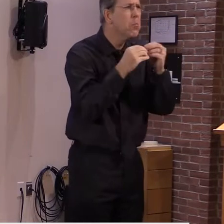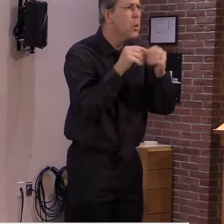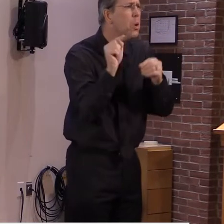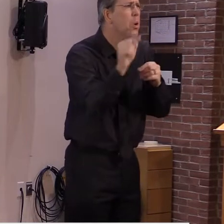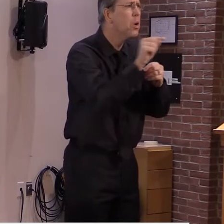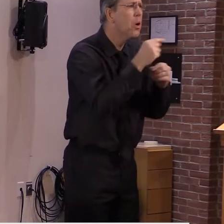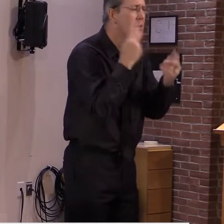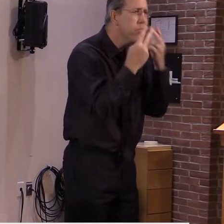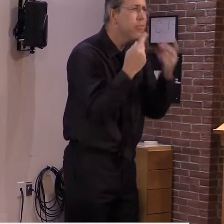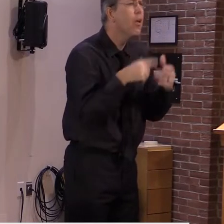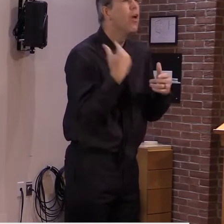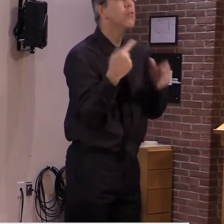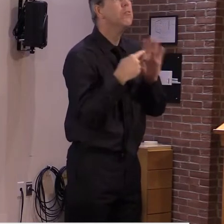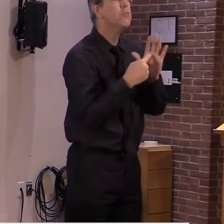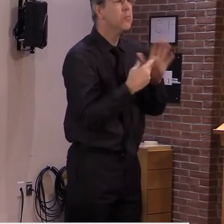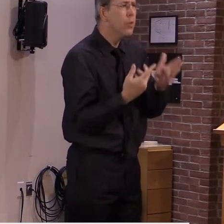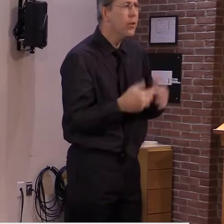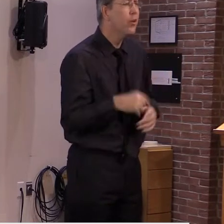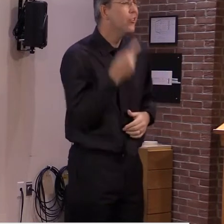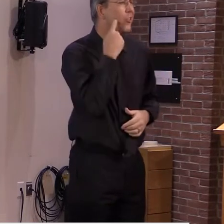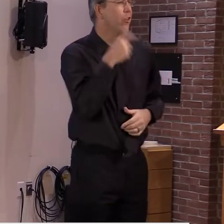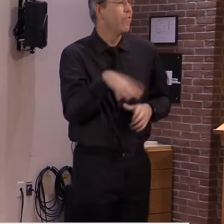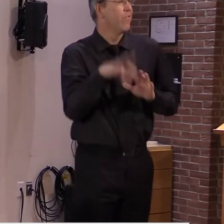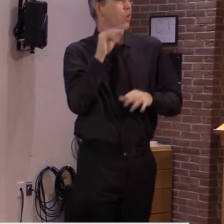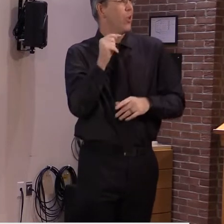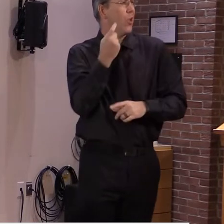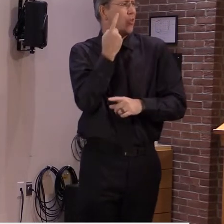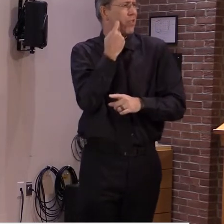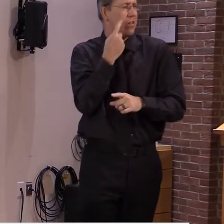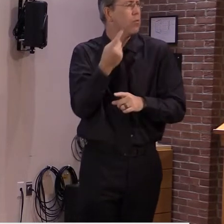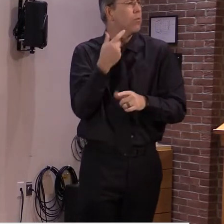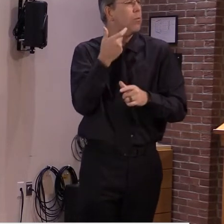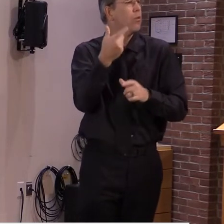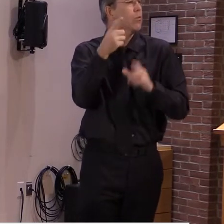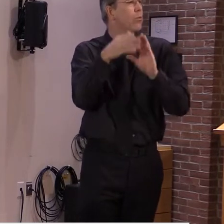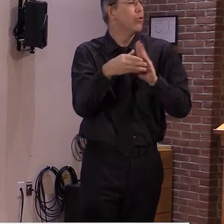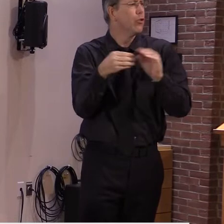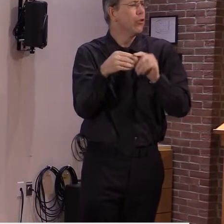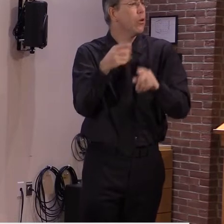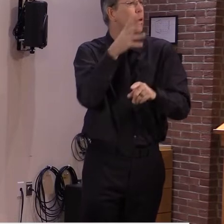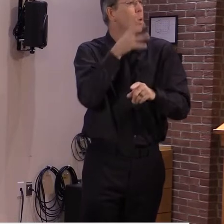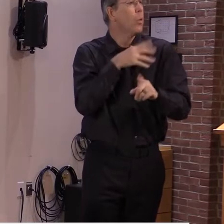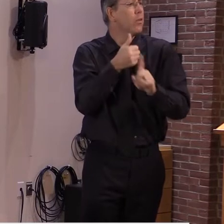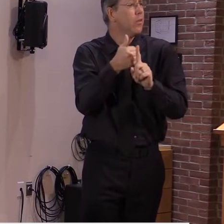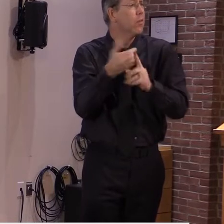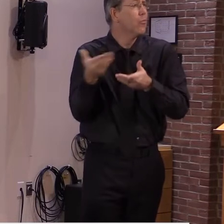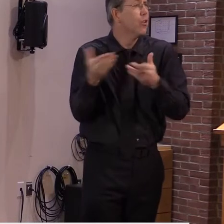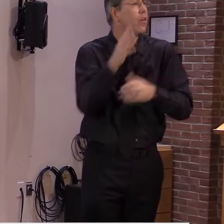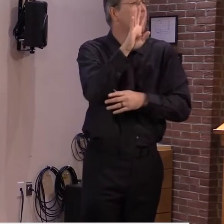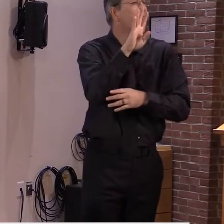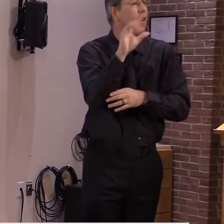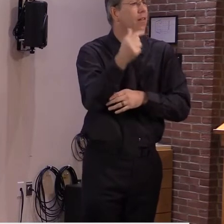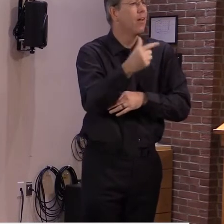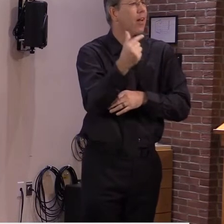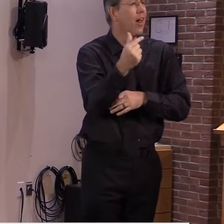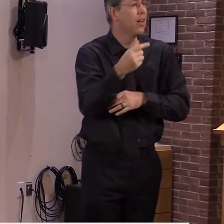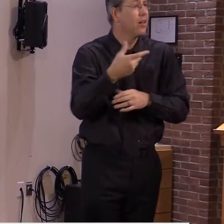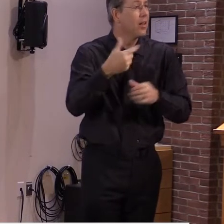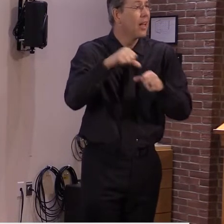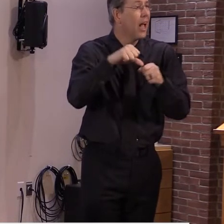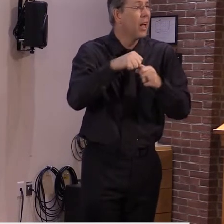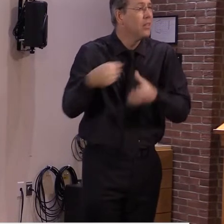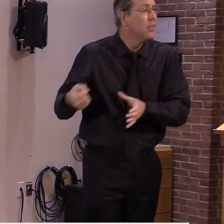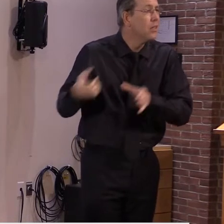learned about a Vermonter who saw their neighbor bringing home 5 gallons of fuel every couple of days to heat her